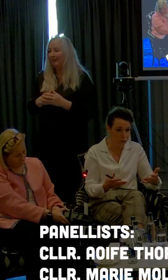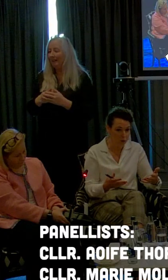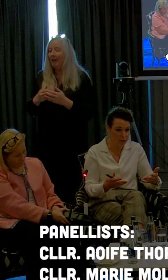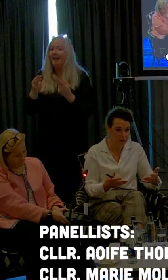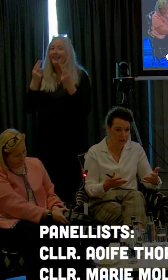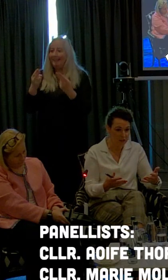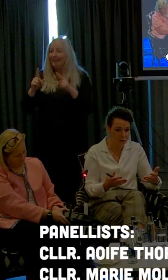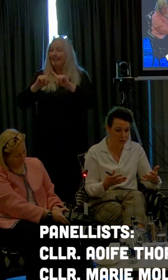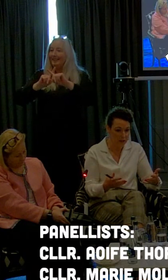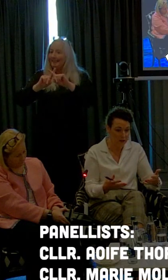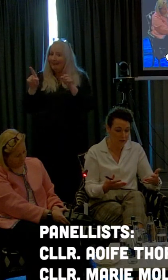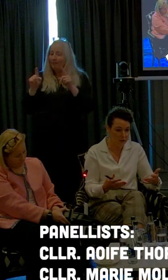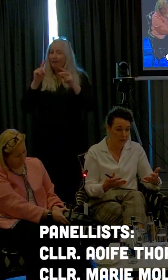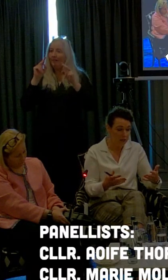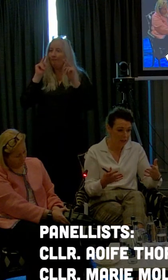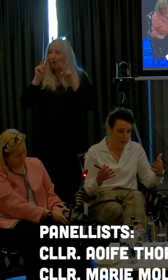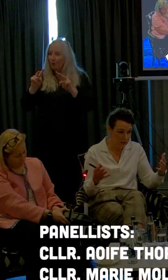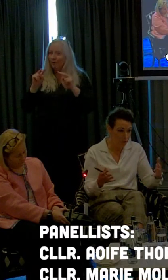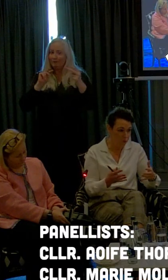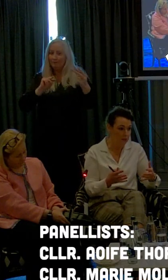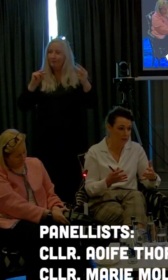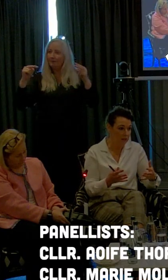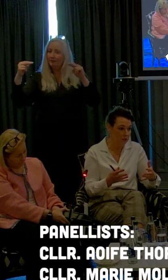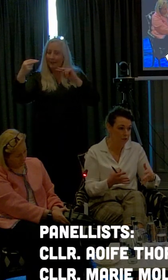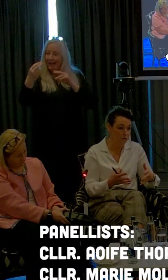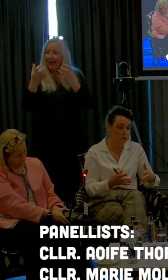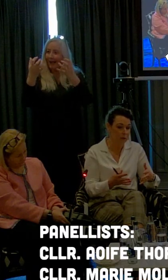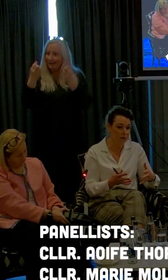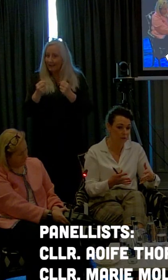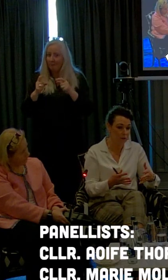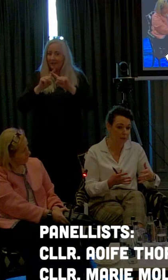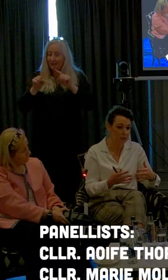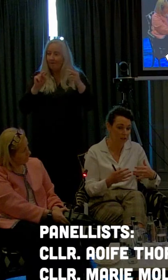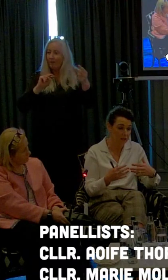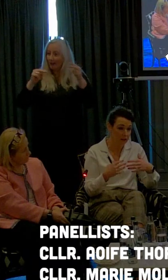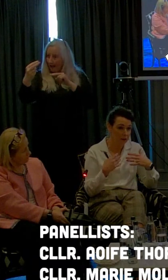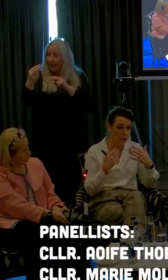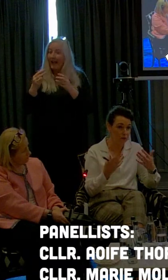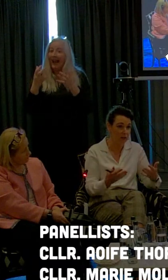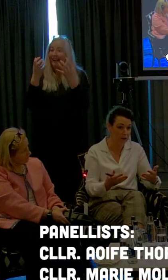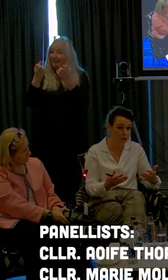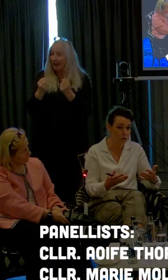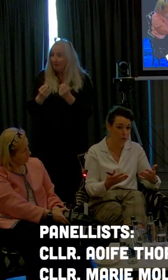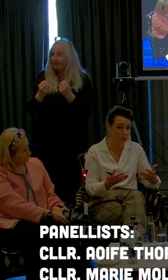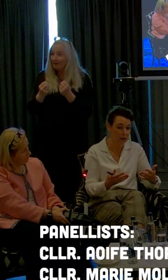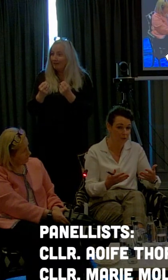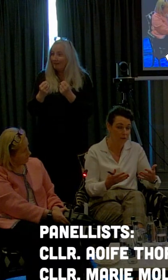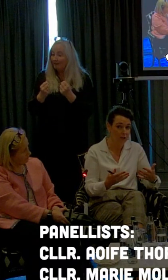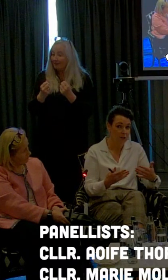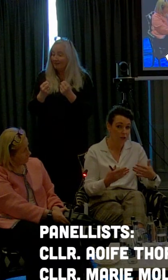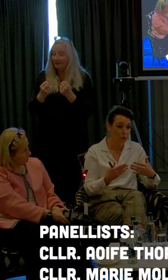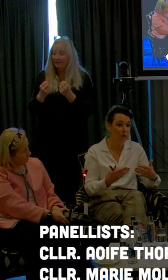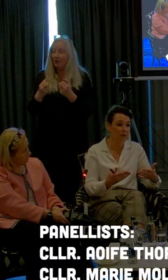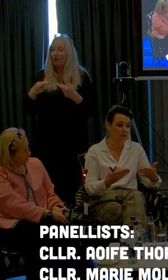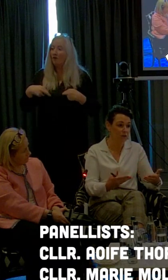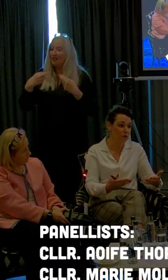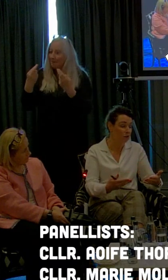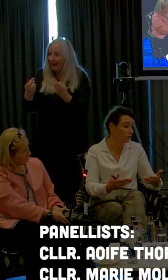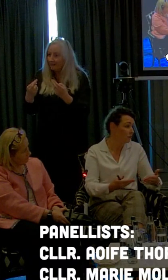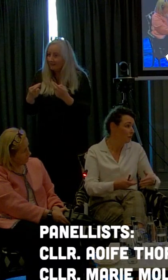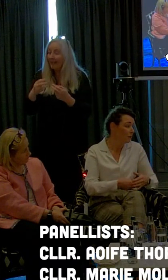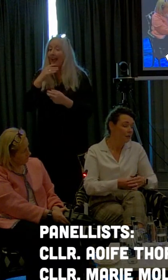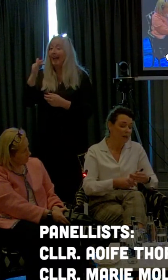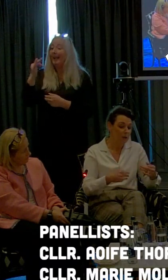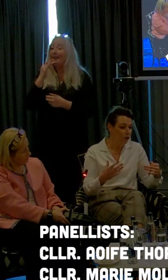different viewpoints as you can have. And then with that, your respectful debate. And I think out of that, you're going to have your best